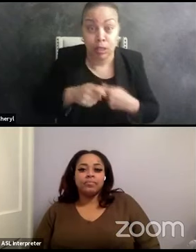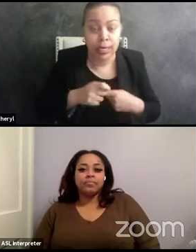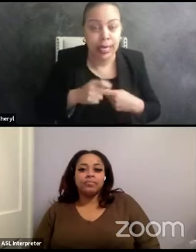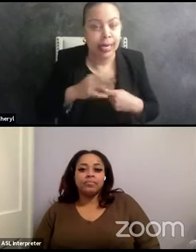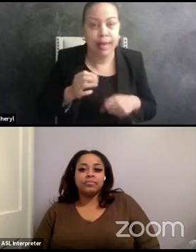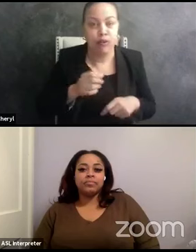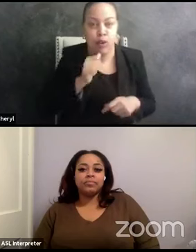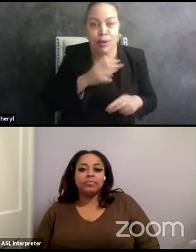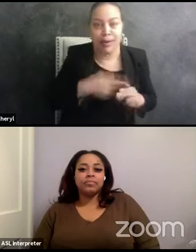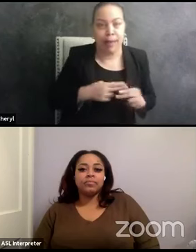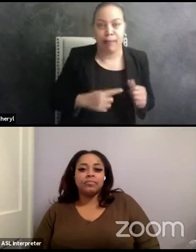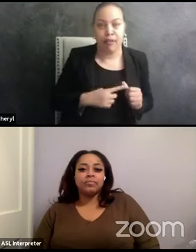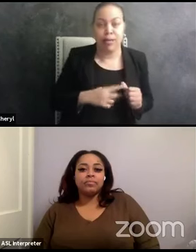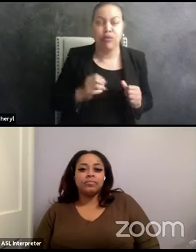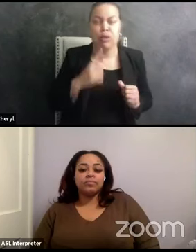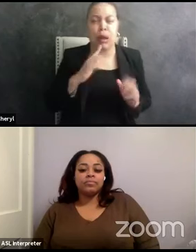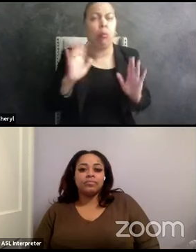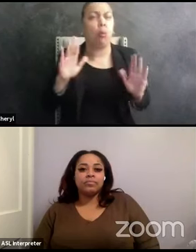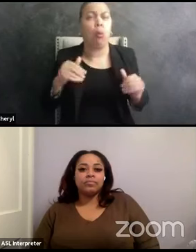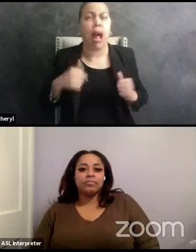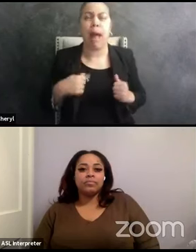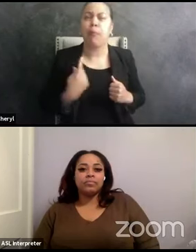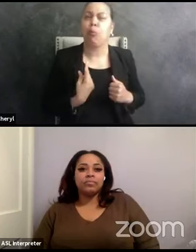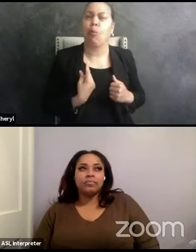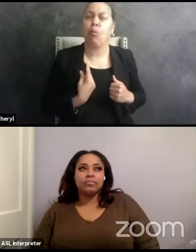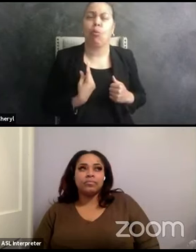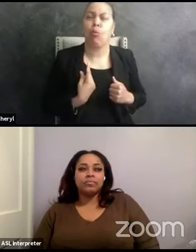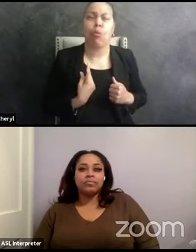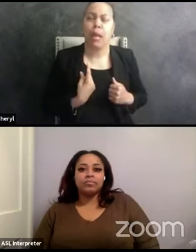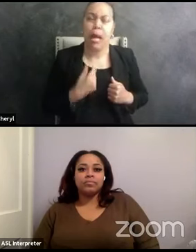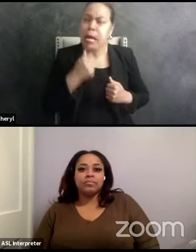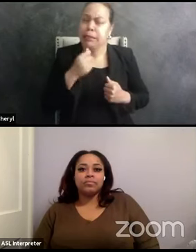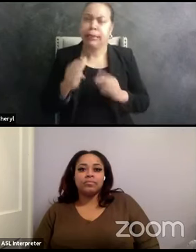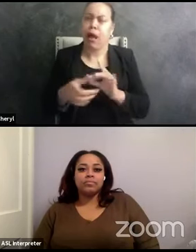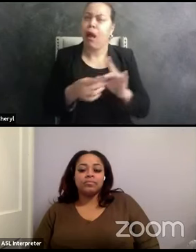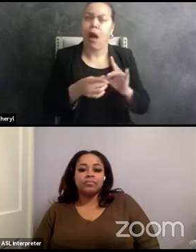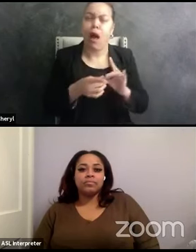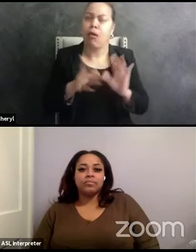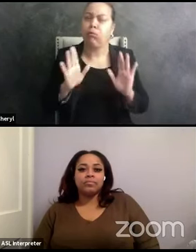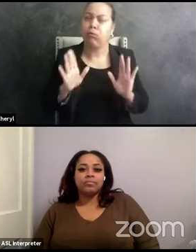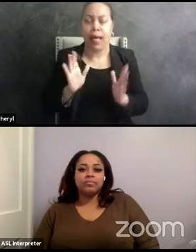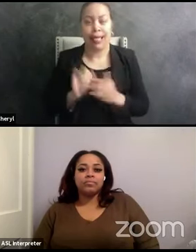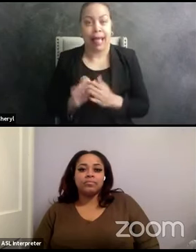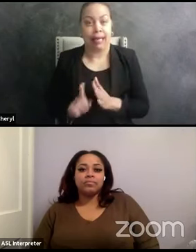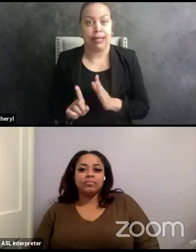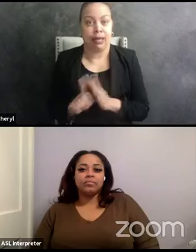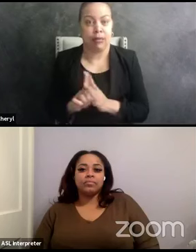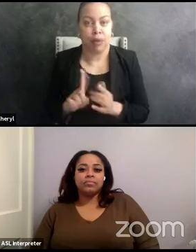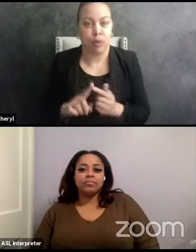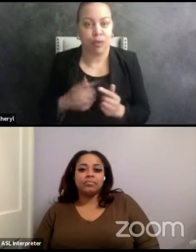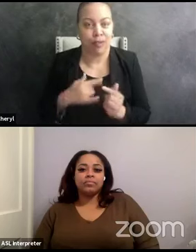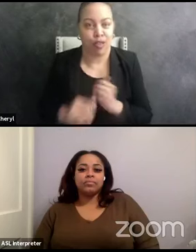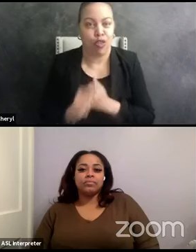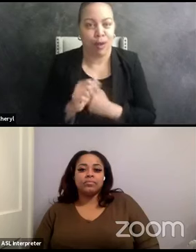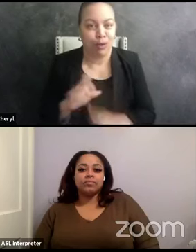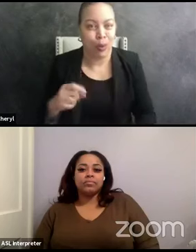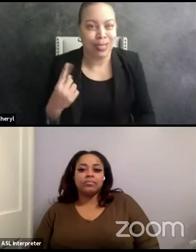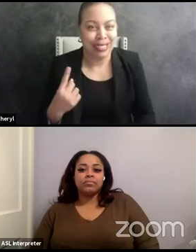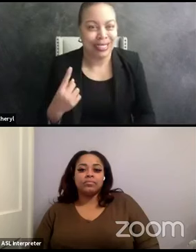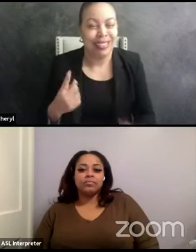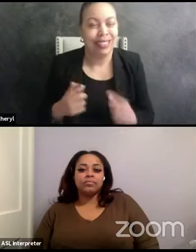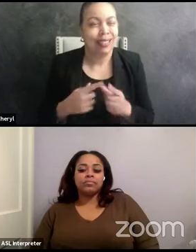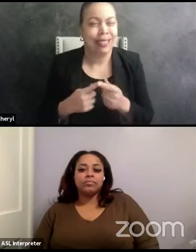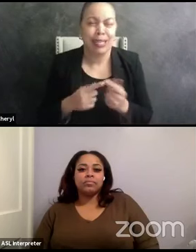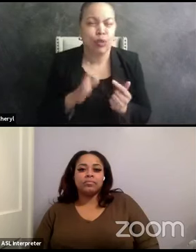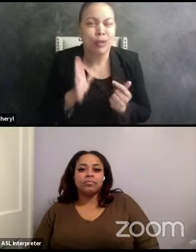If you say it doesn't exist, I'm just an individual, and it's just this reflective thing that pops up when you feel threatened, you're never going to sit and go,